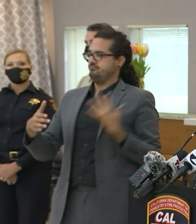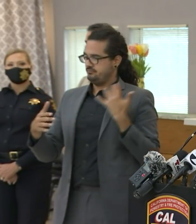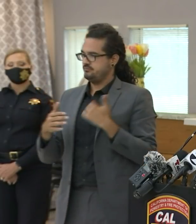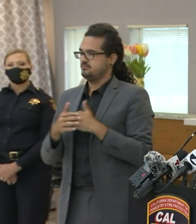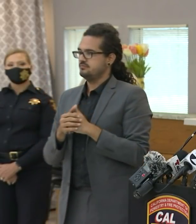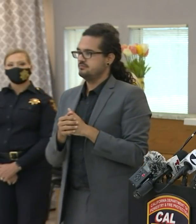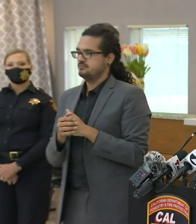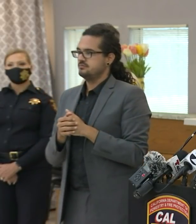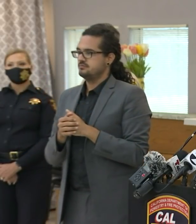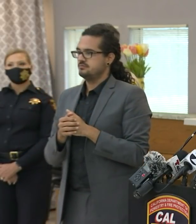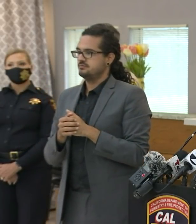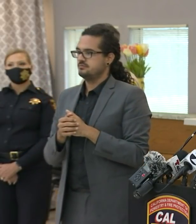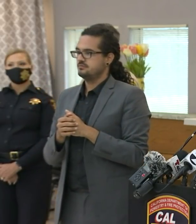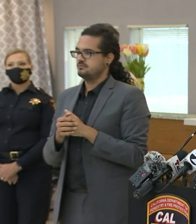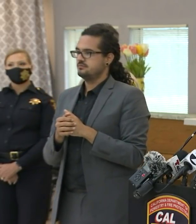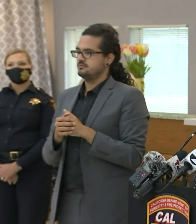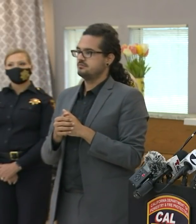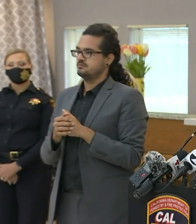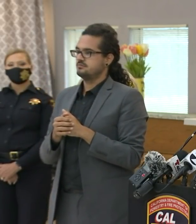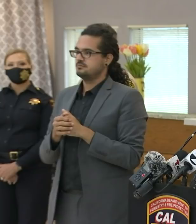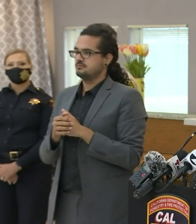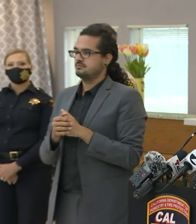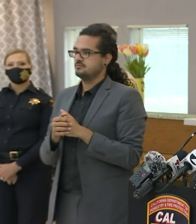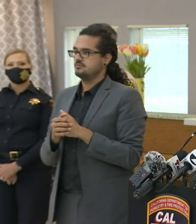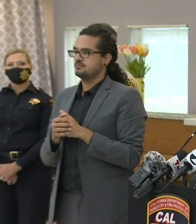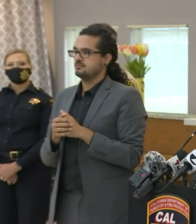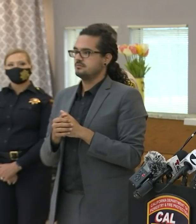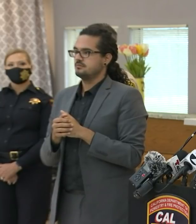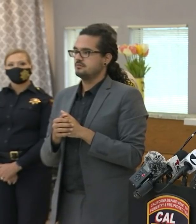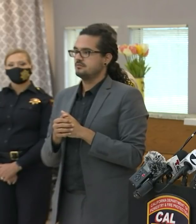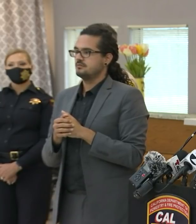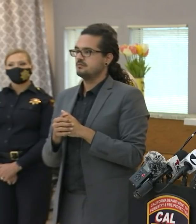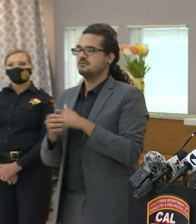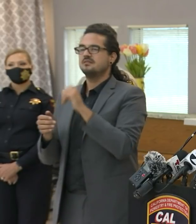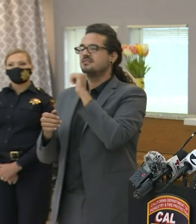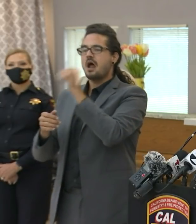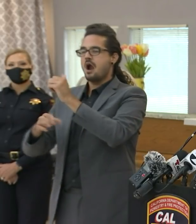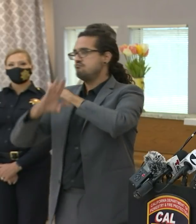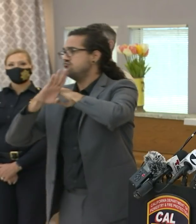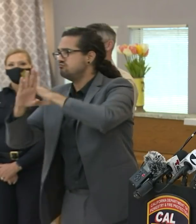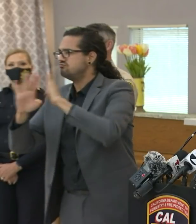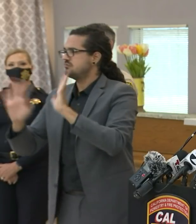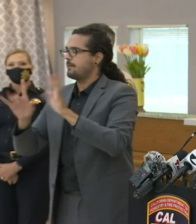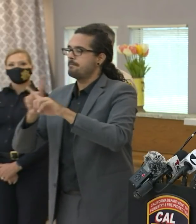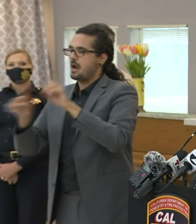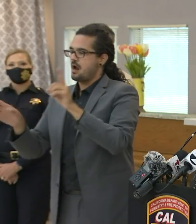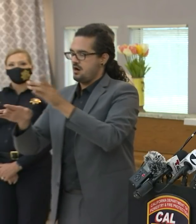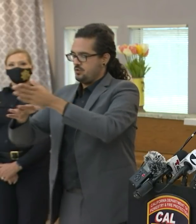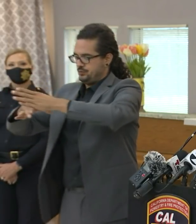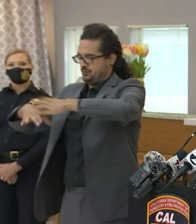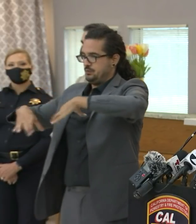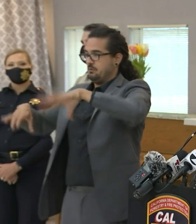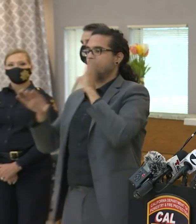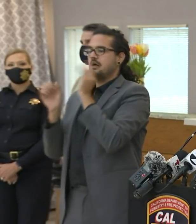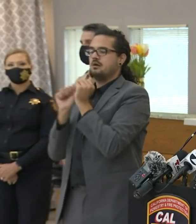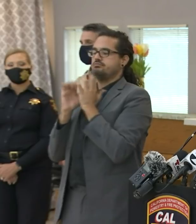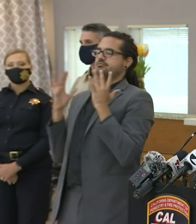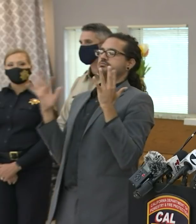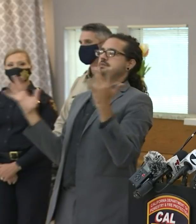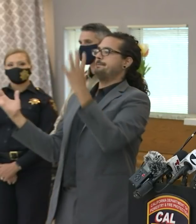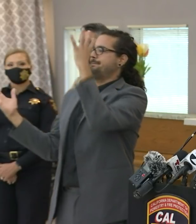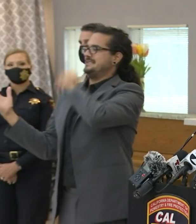versus just stopping it dead in its tracks. We won't be able to do that, but certainly it gives us a fighting chance to at least move the fire, herd